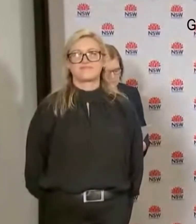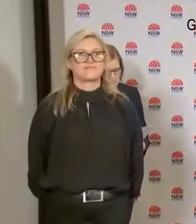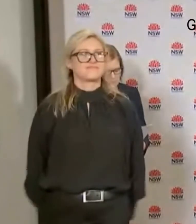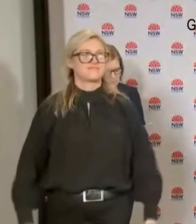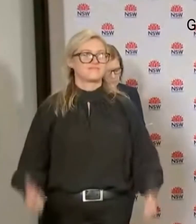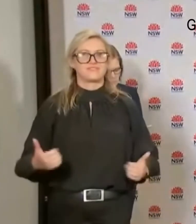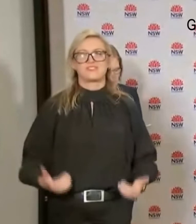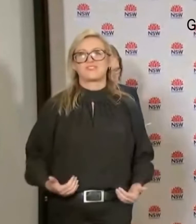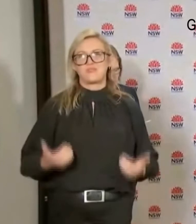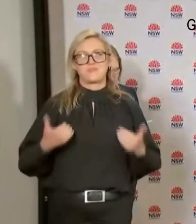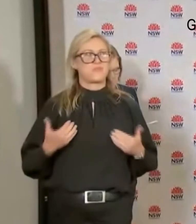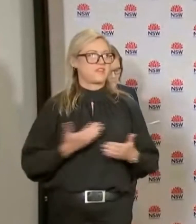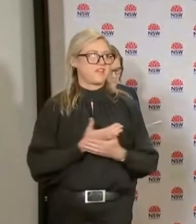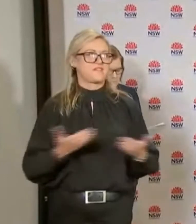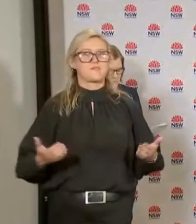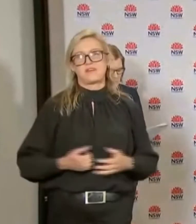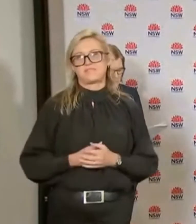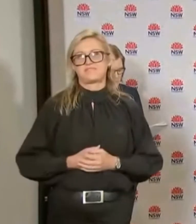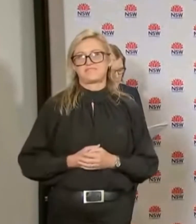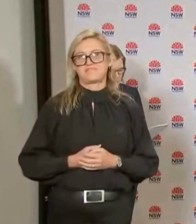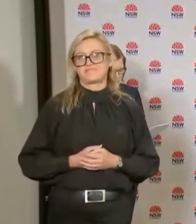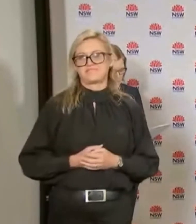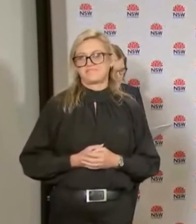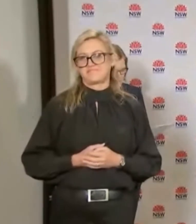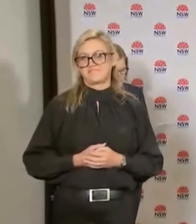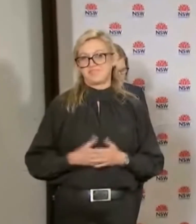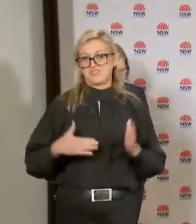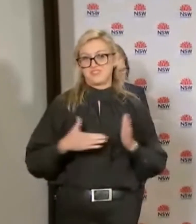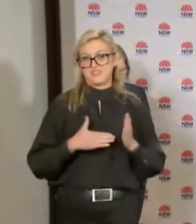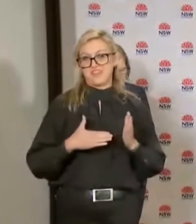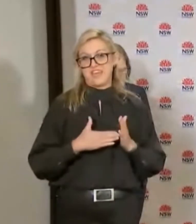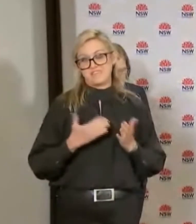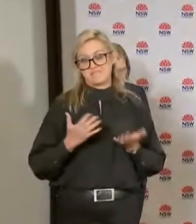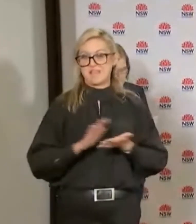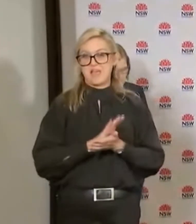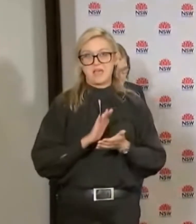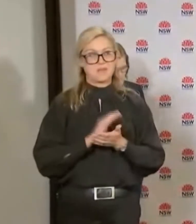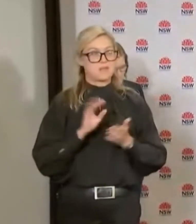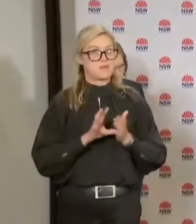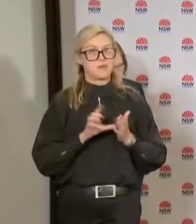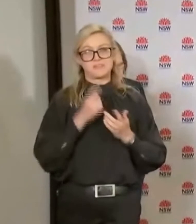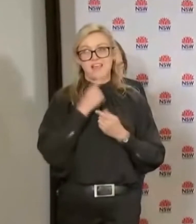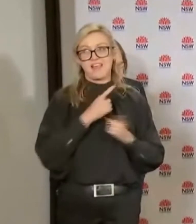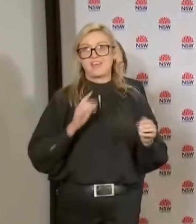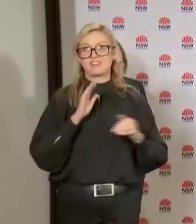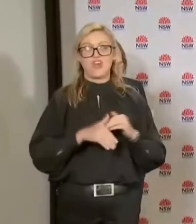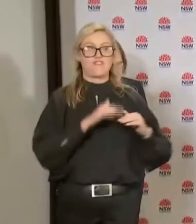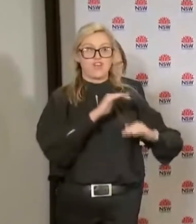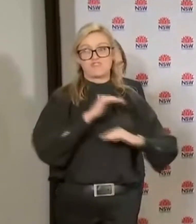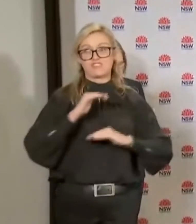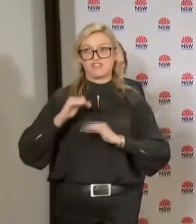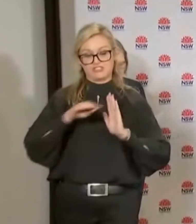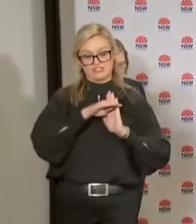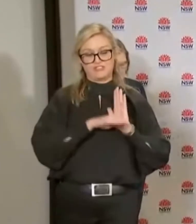Good morning, everybody. I'm very pleased to be making some positive announcements about easing of restrictions in New South Wales, but we do so with